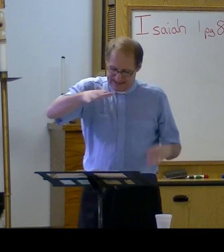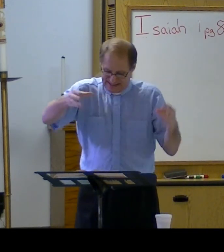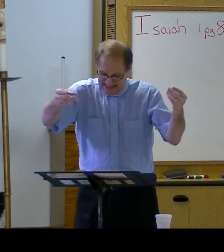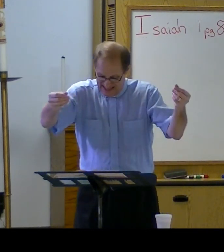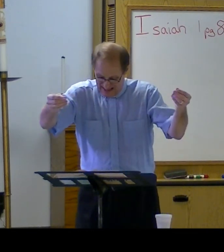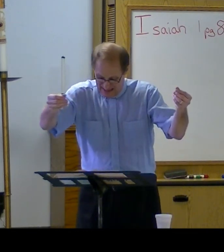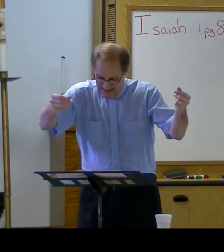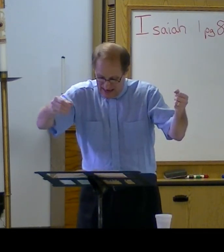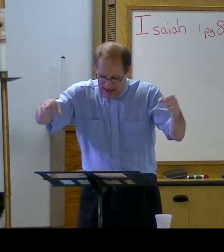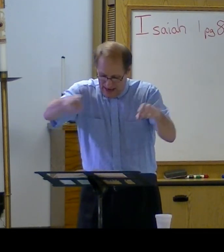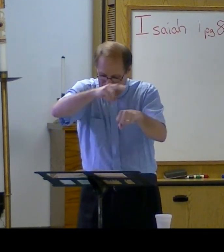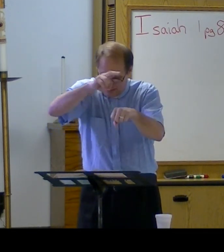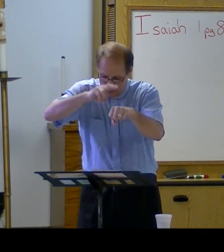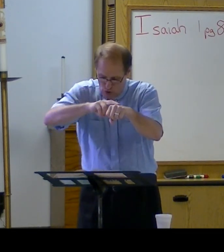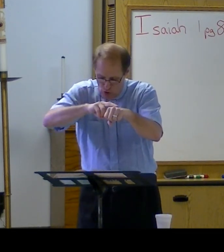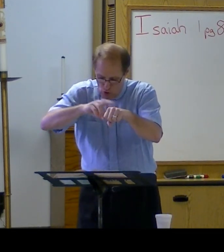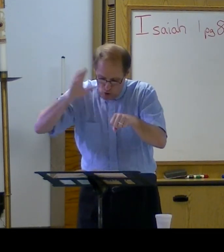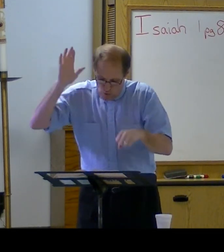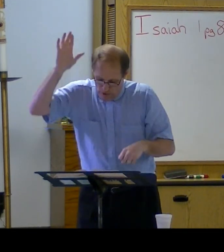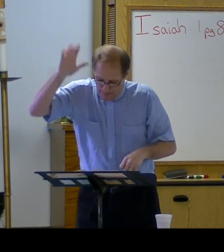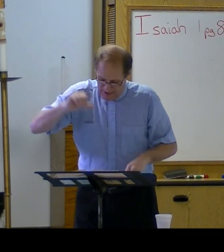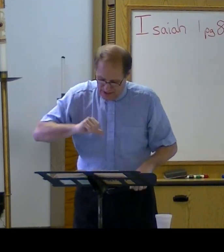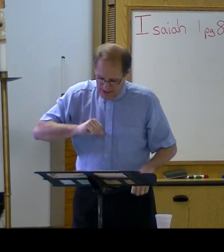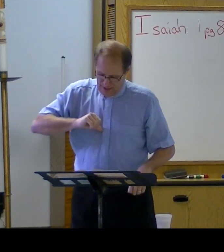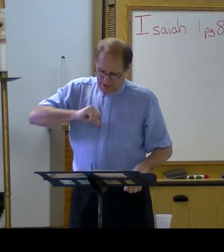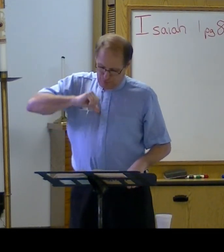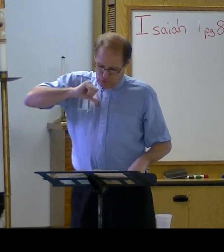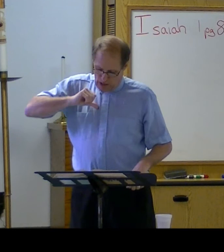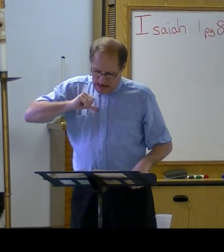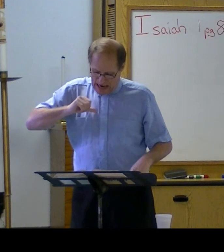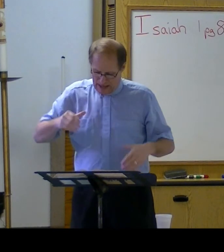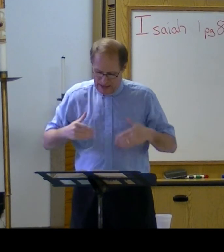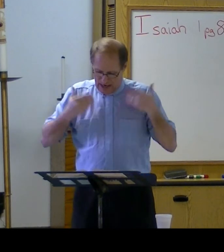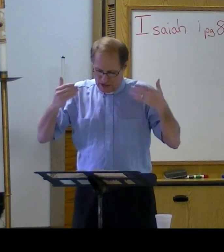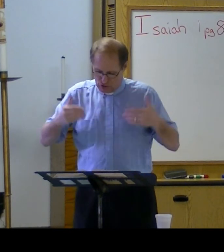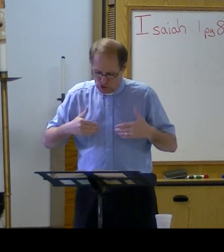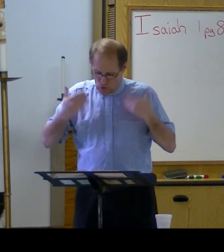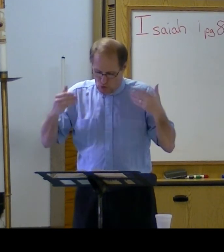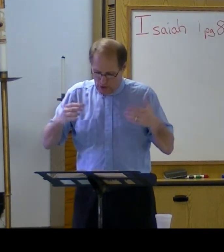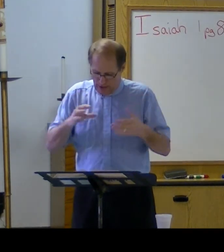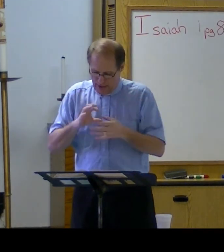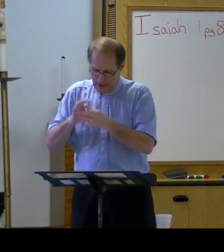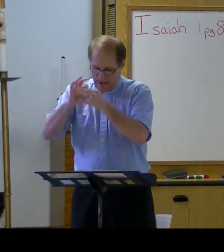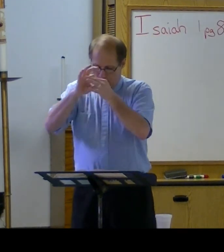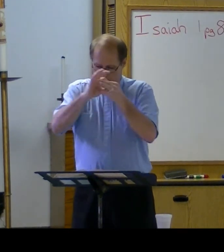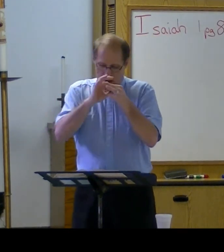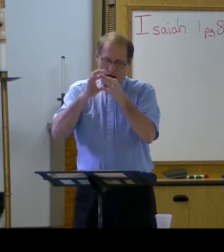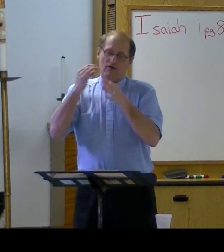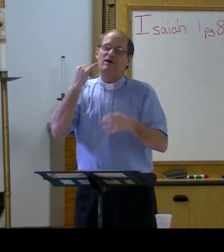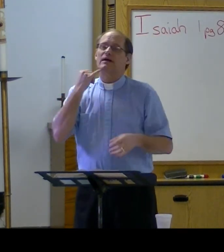this land will be the pride and joy of